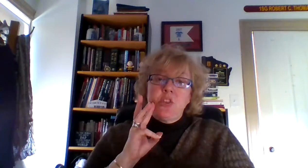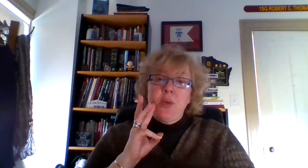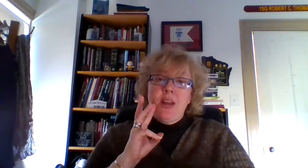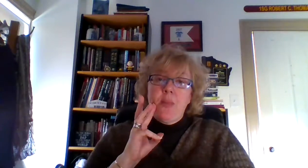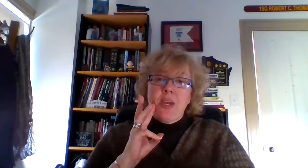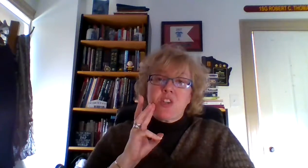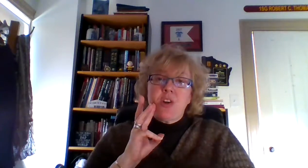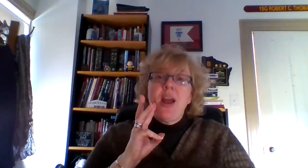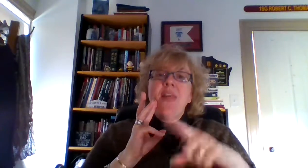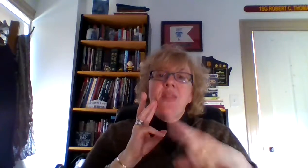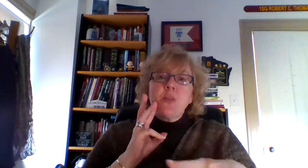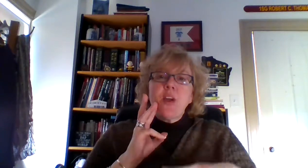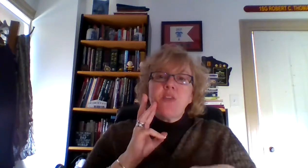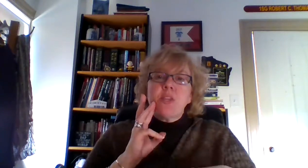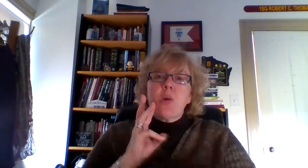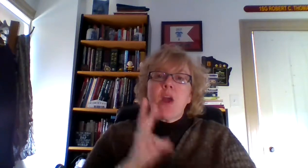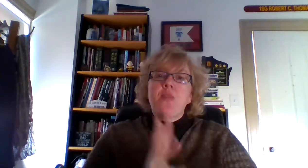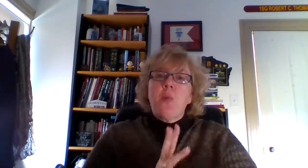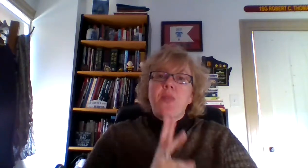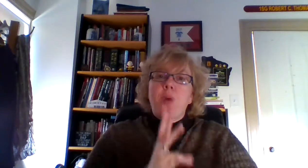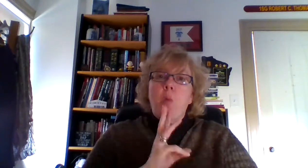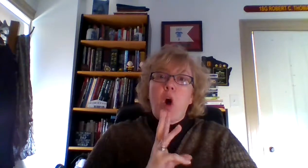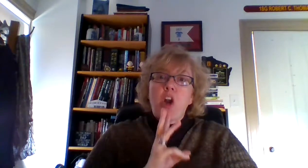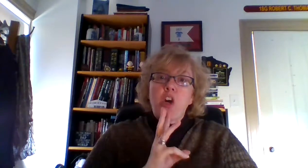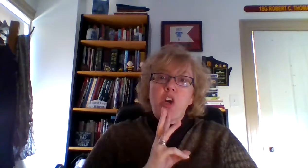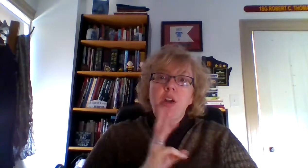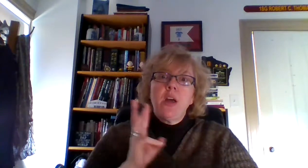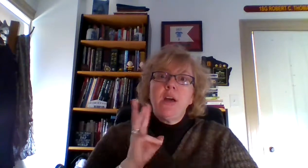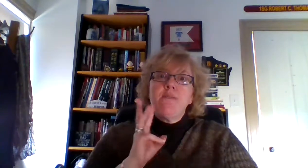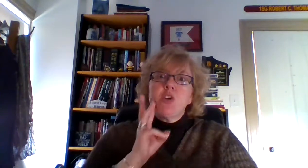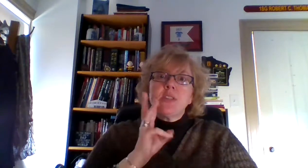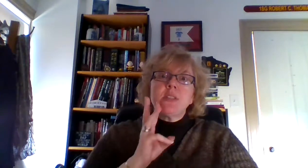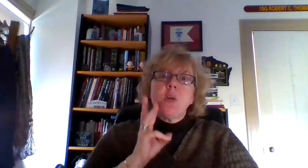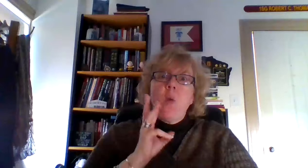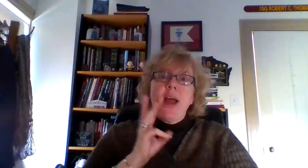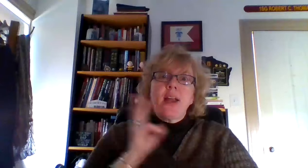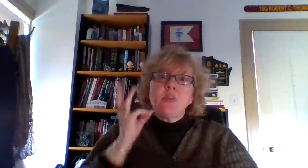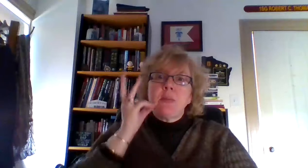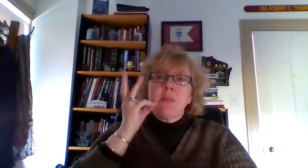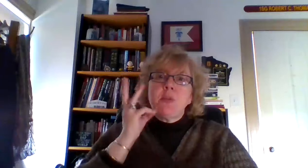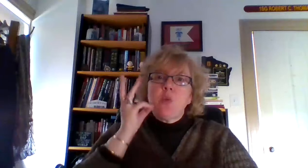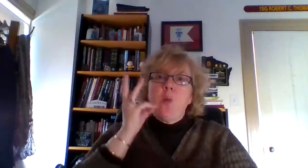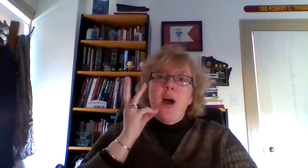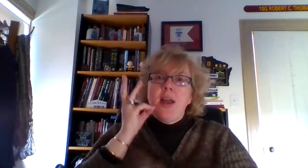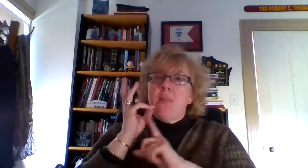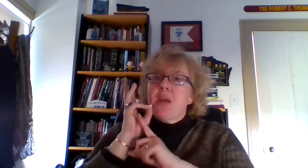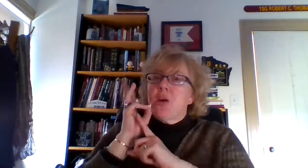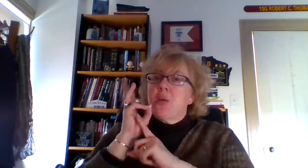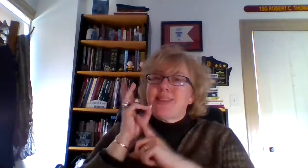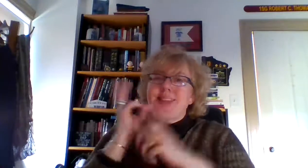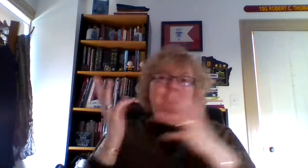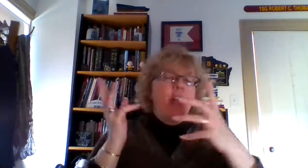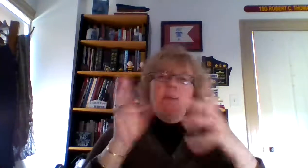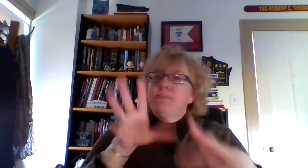it on the picture. That's why you have to be so careful with the water versus the wine. So some people do wine up here like that.